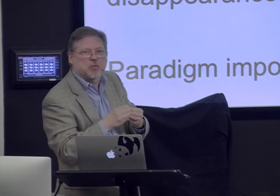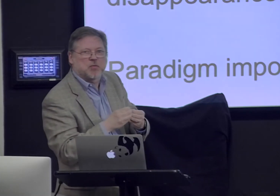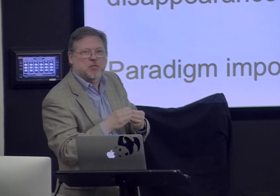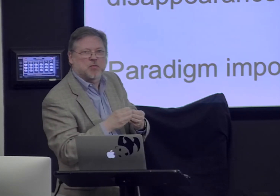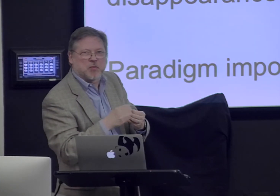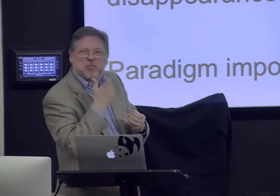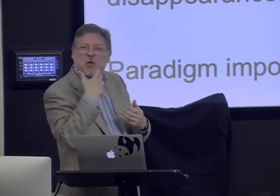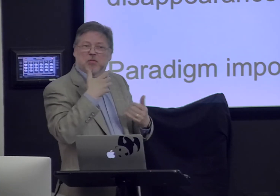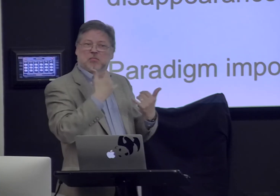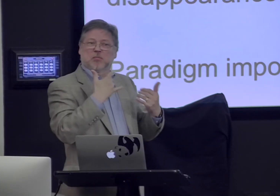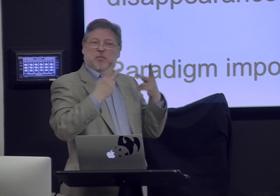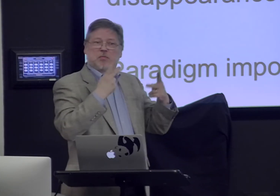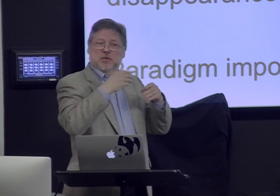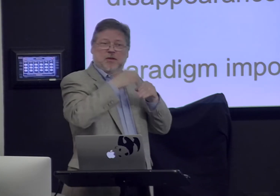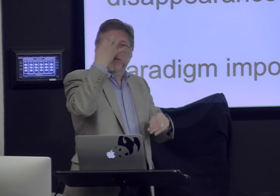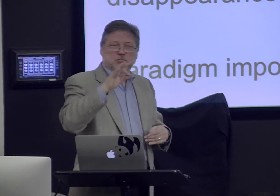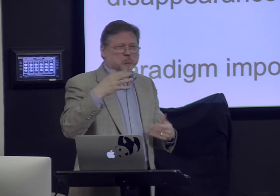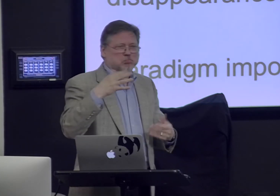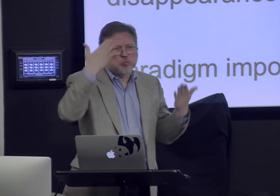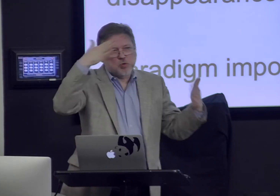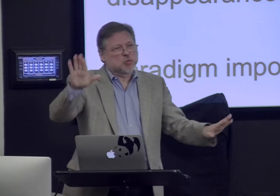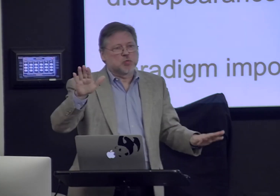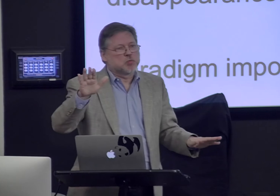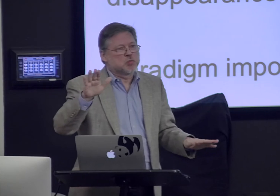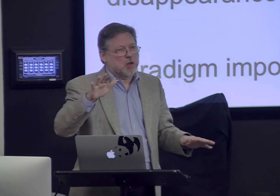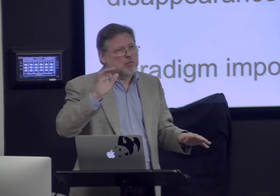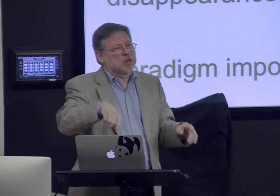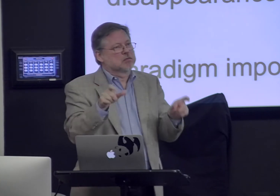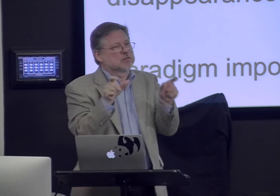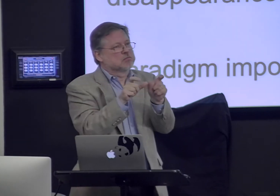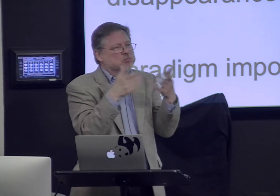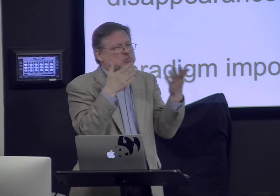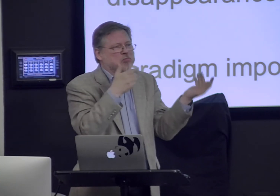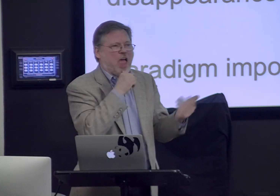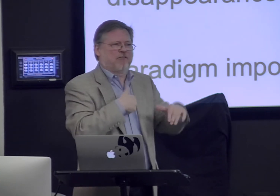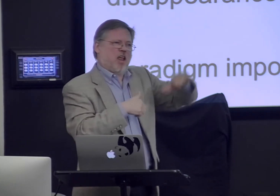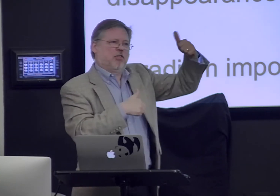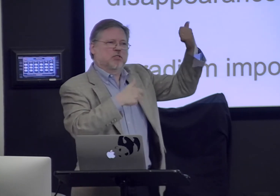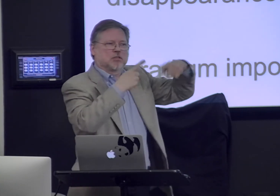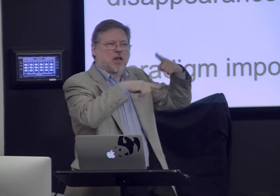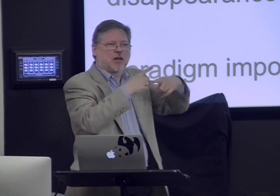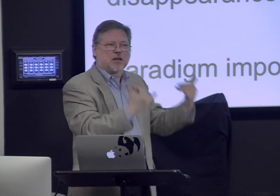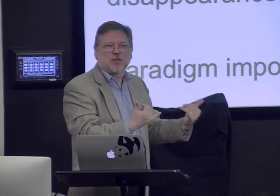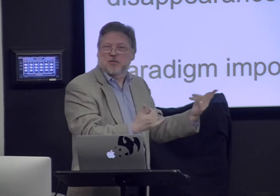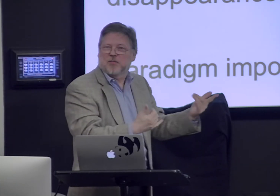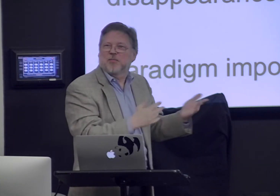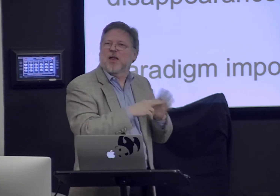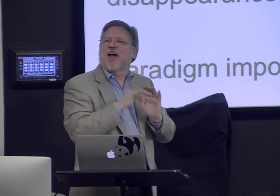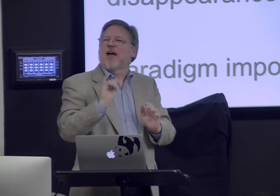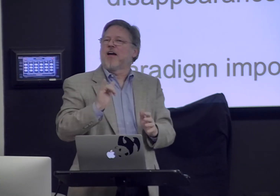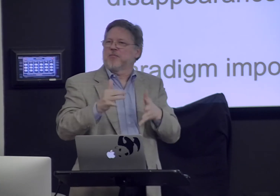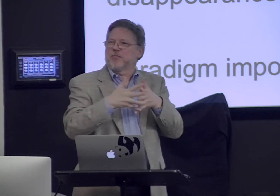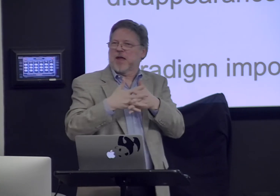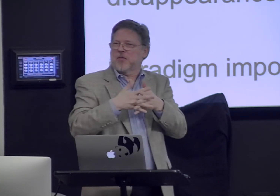some time, but eventually disappeared. And the reason we can say that they have disappeared is that signers